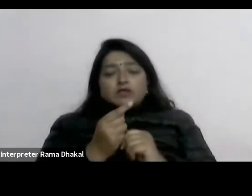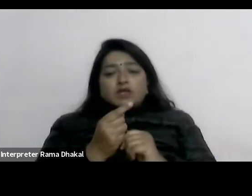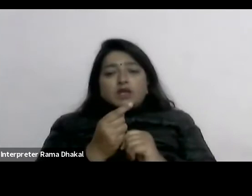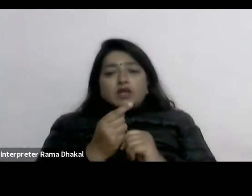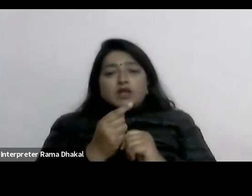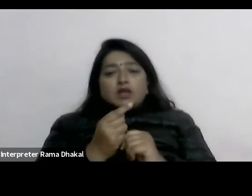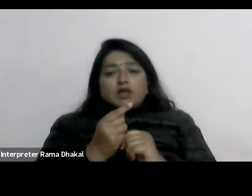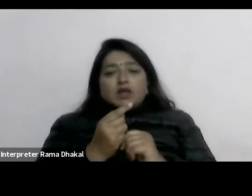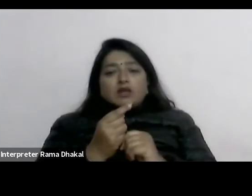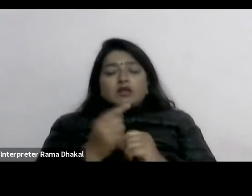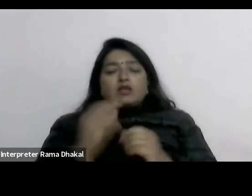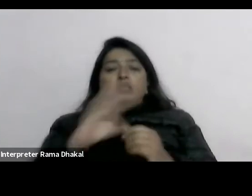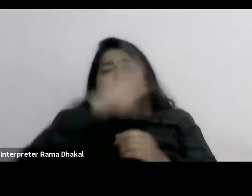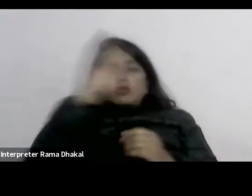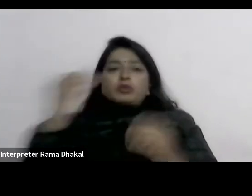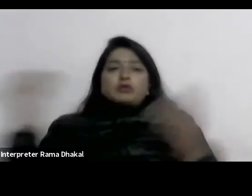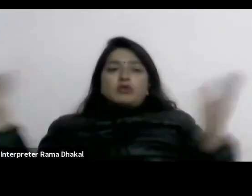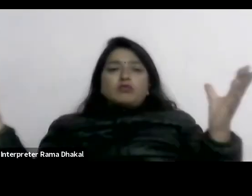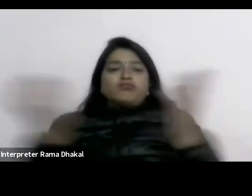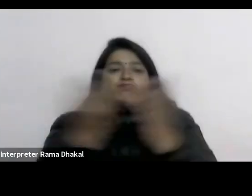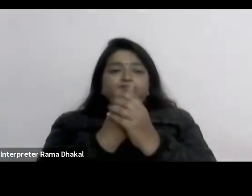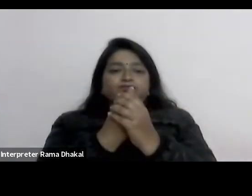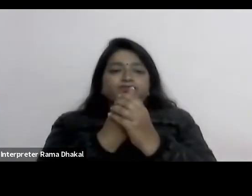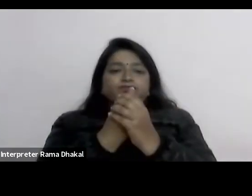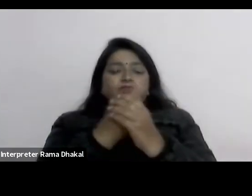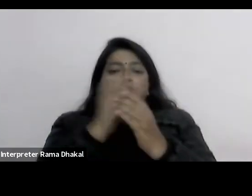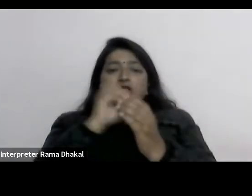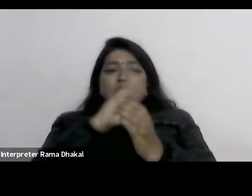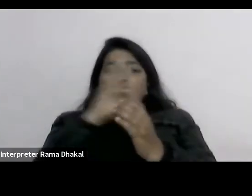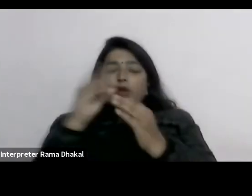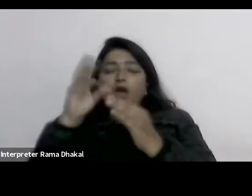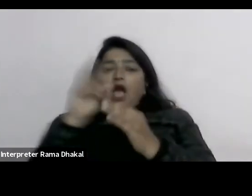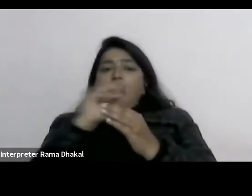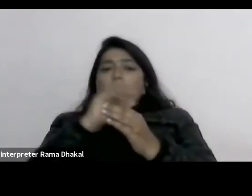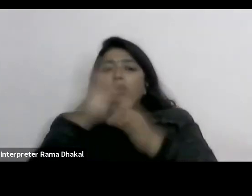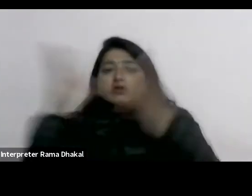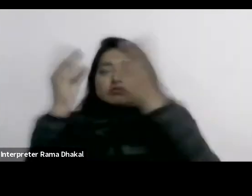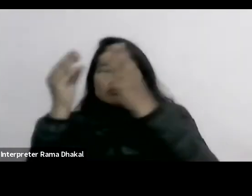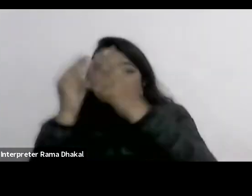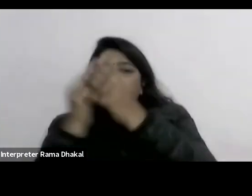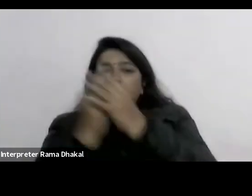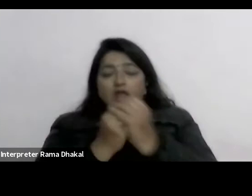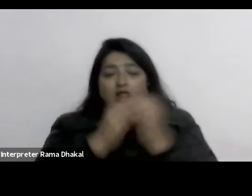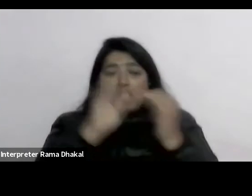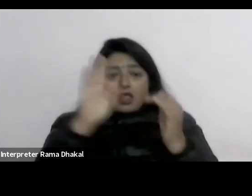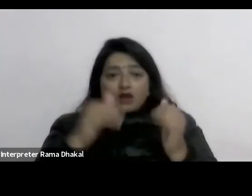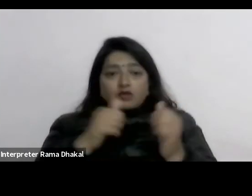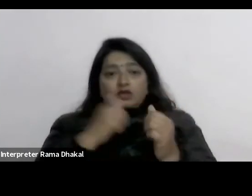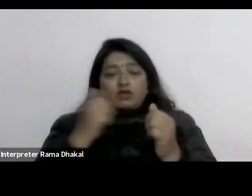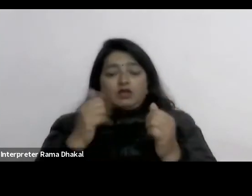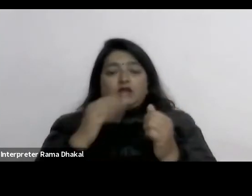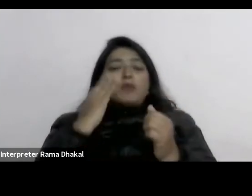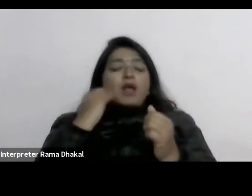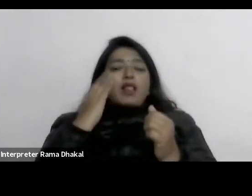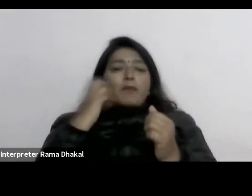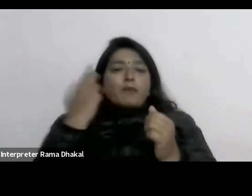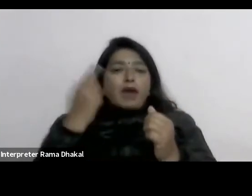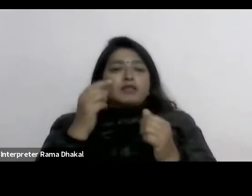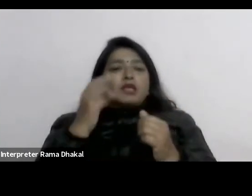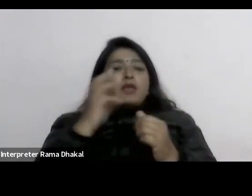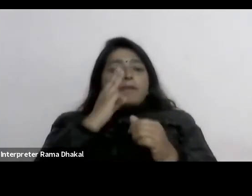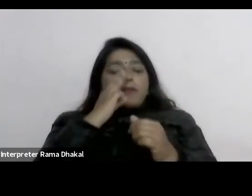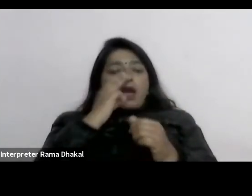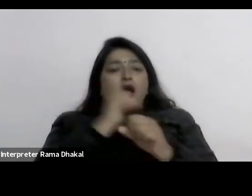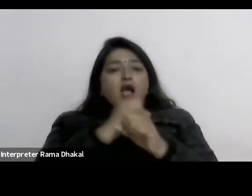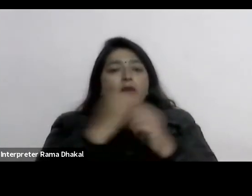working in solidarity and being able to sort of communicate with other people in the feminist community who may not be